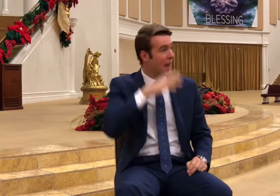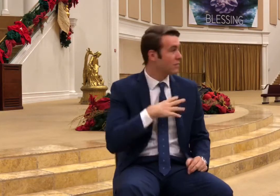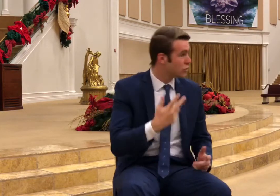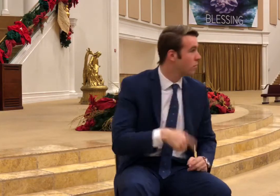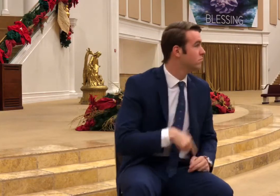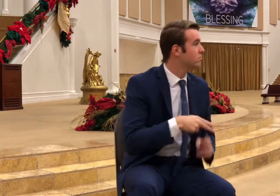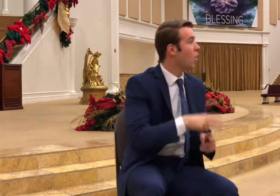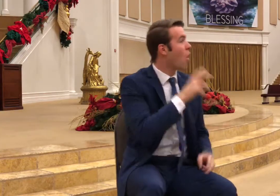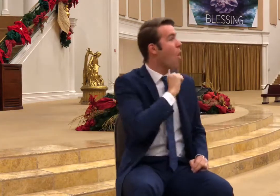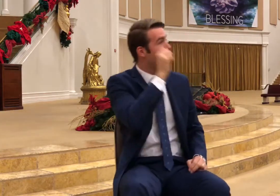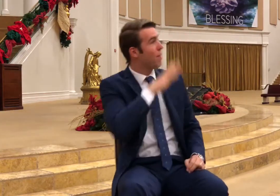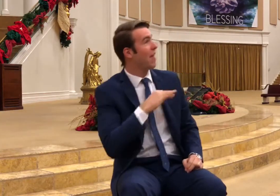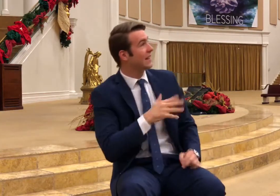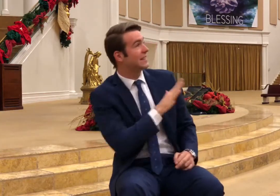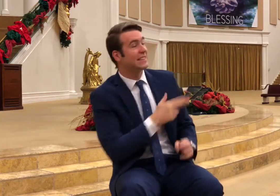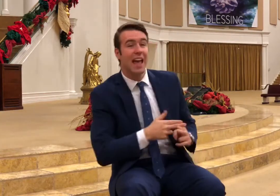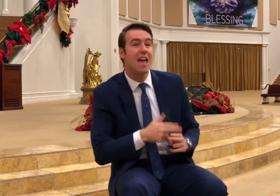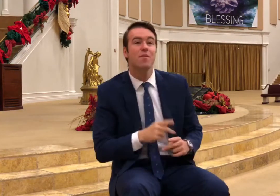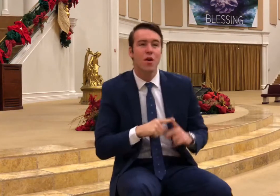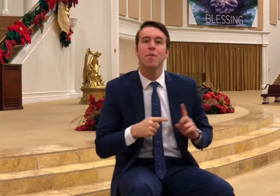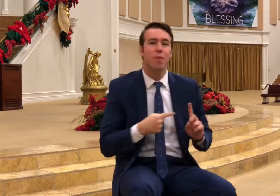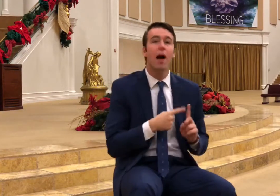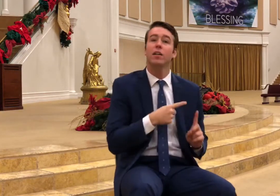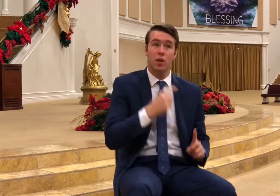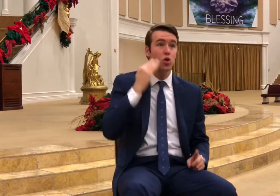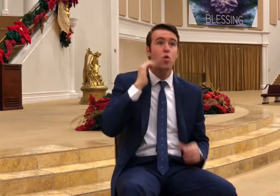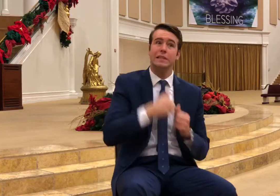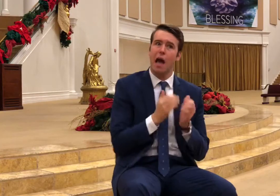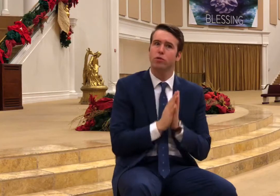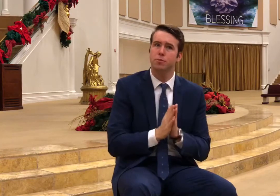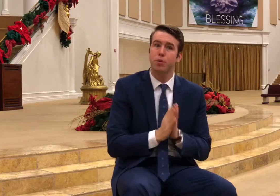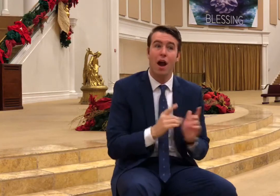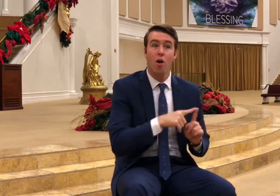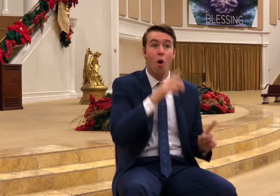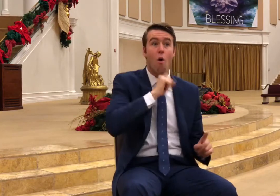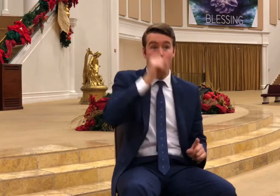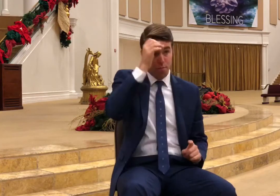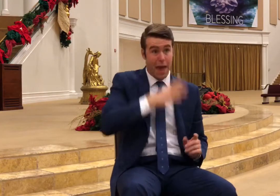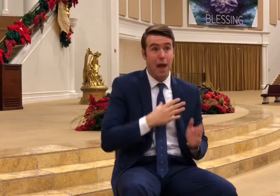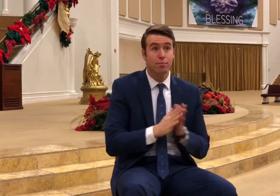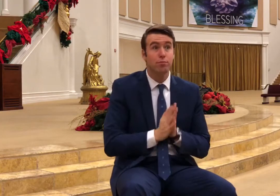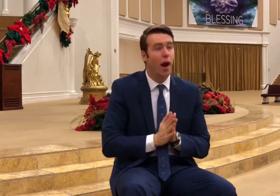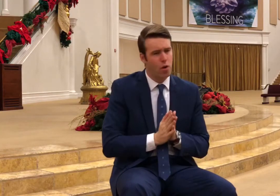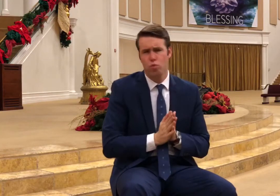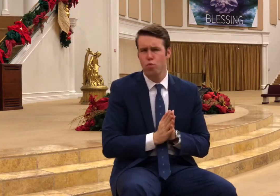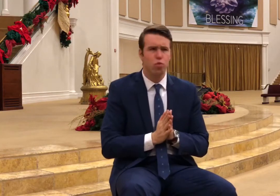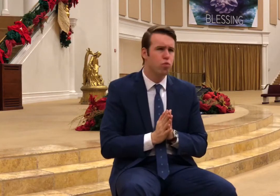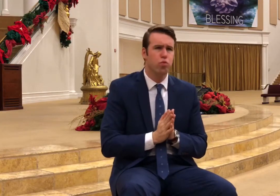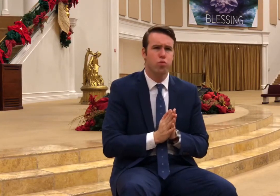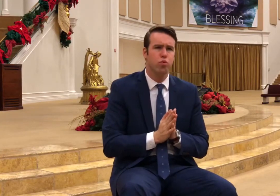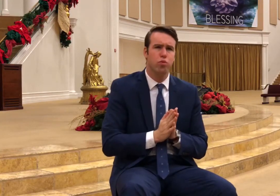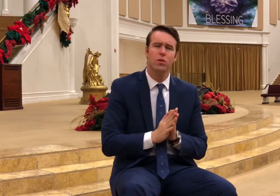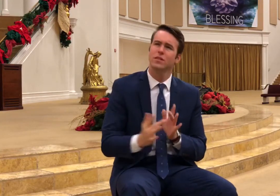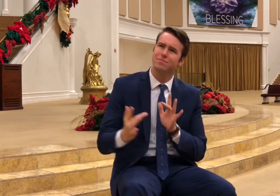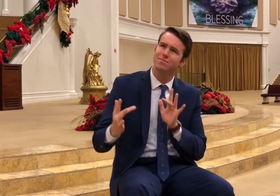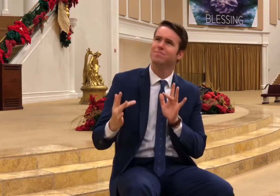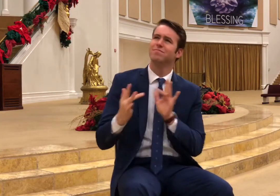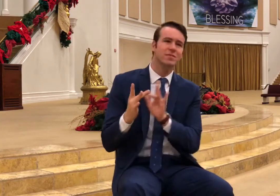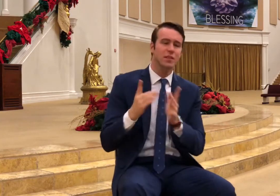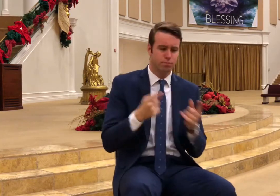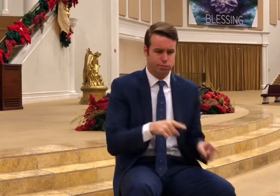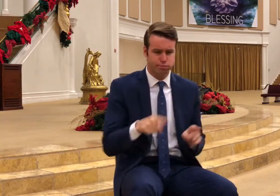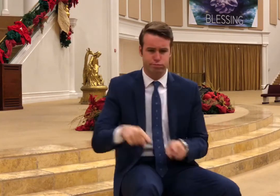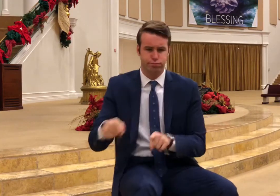that's Old Man. But Old Man of the village, boy, he knows how to pray. When Old Man prays, I think he touches the Ancient of Days, because stuff